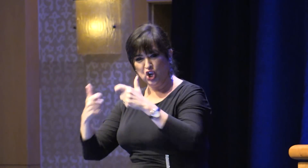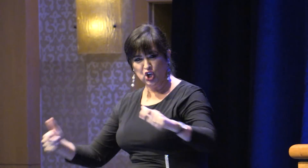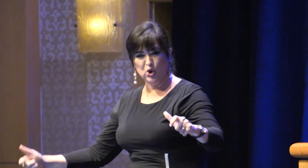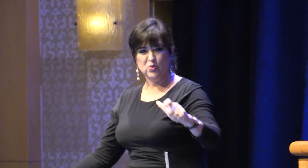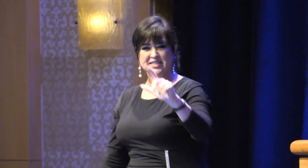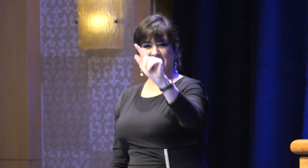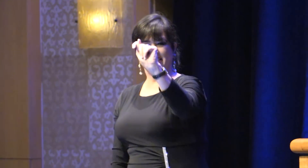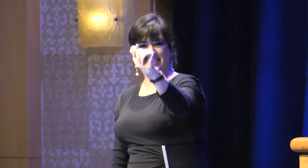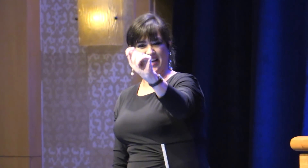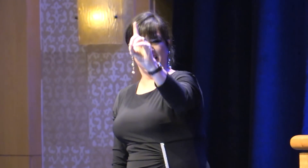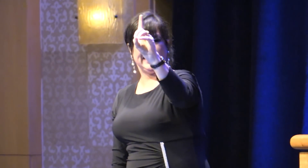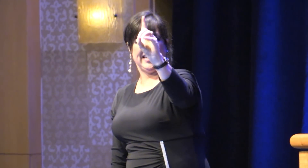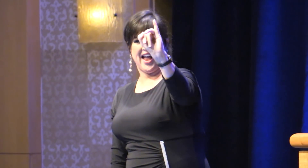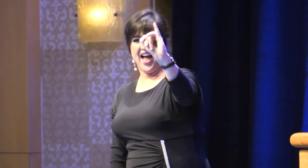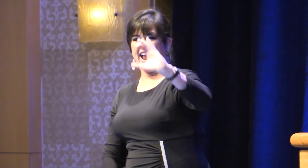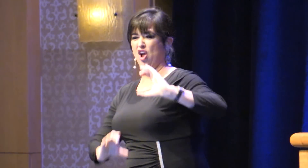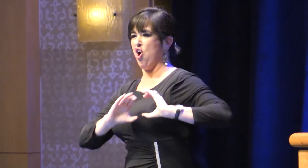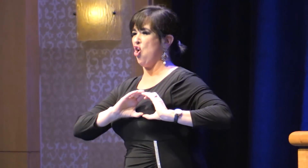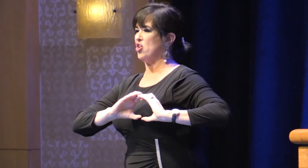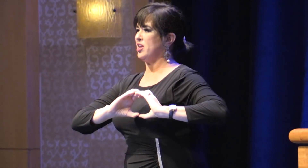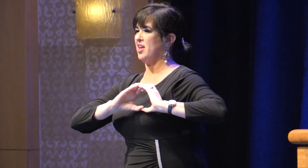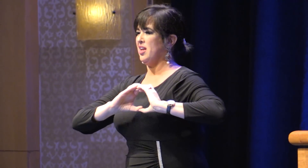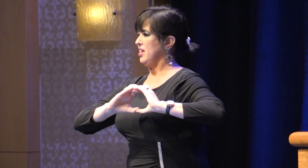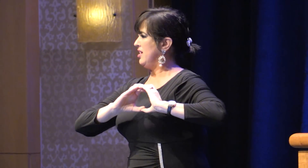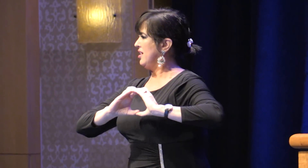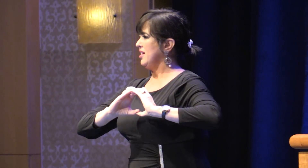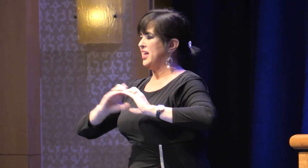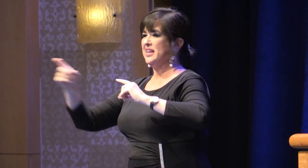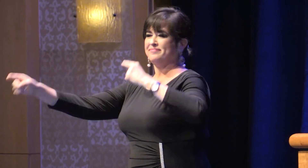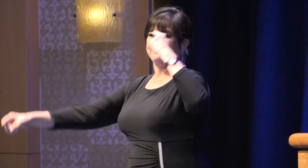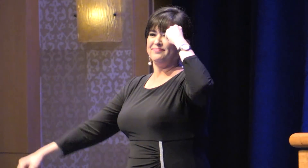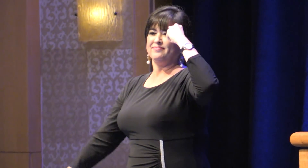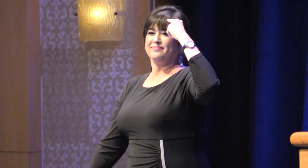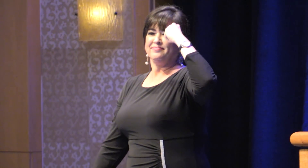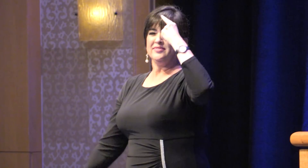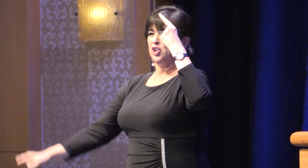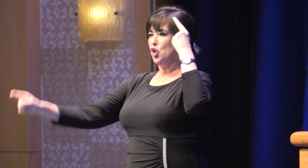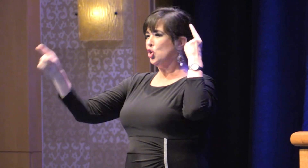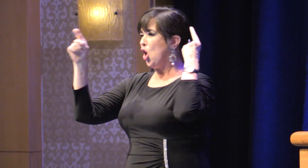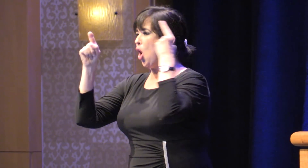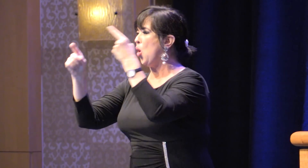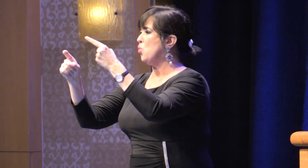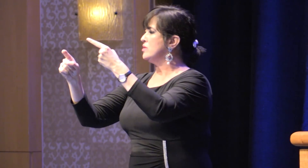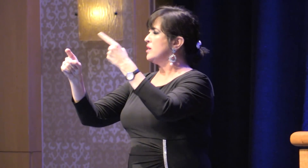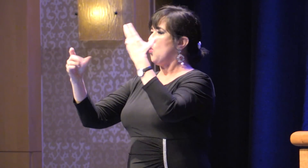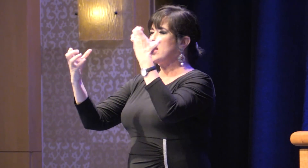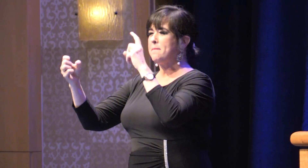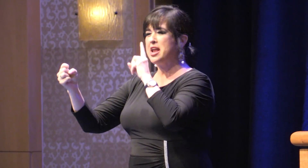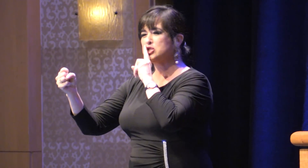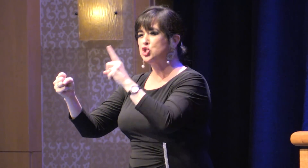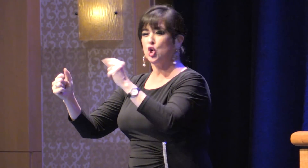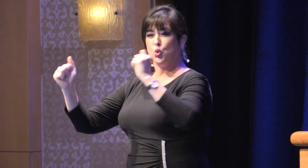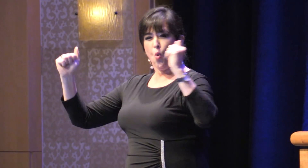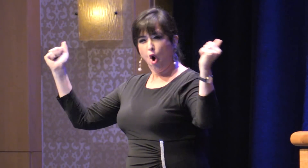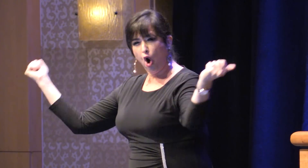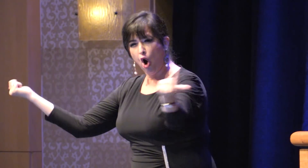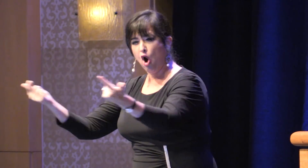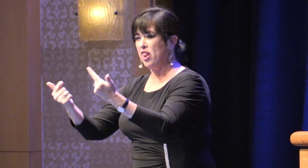Claude, you really have a huge heart for TDI. Claude is always thinking